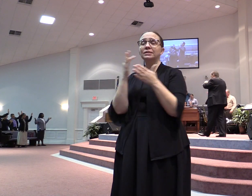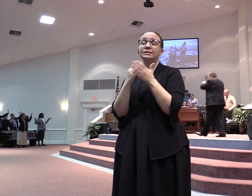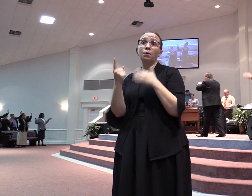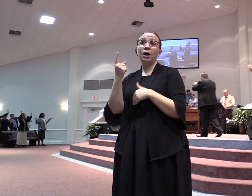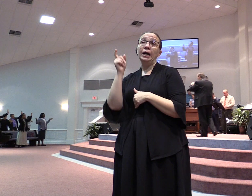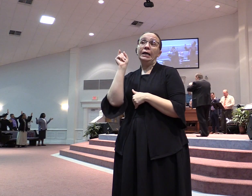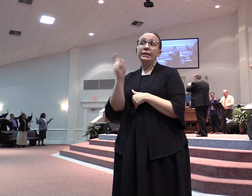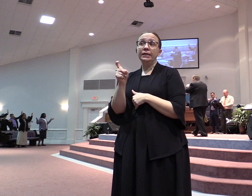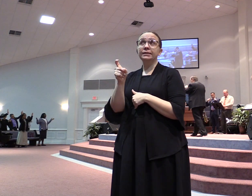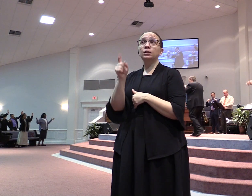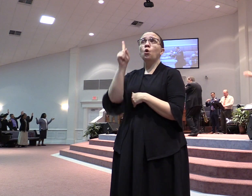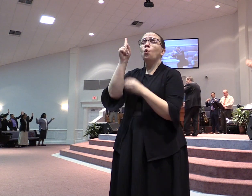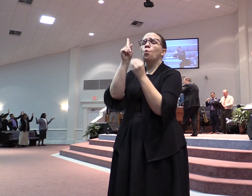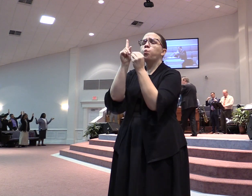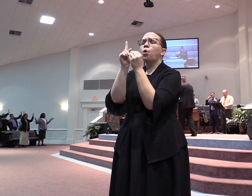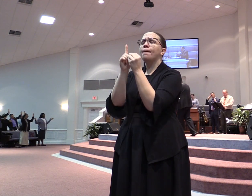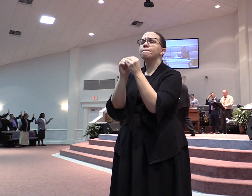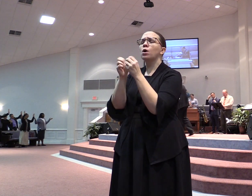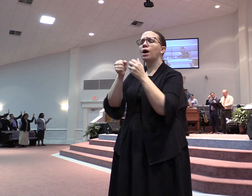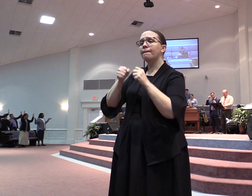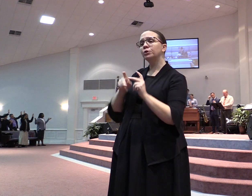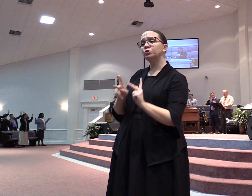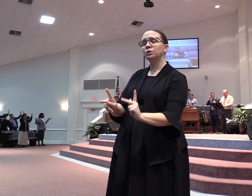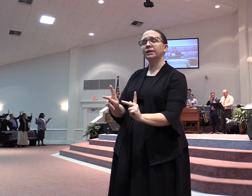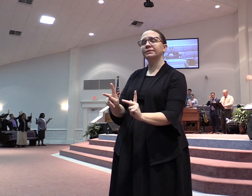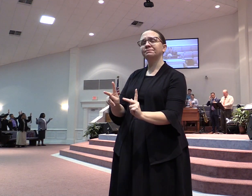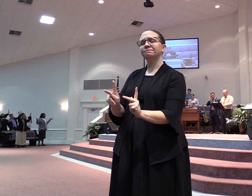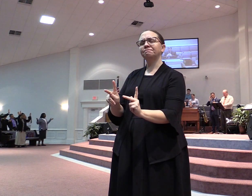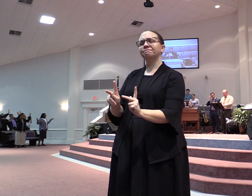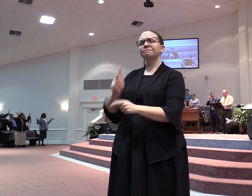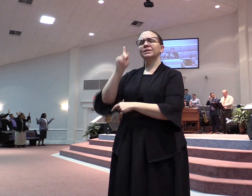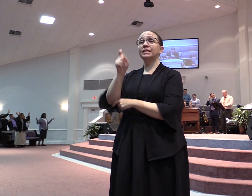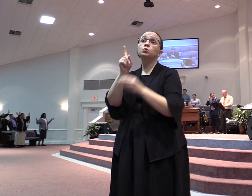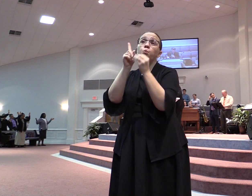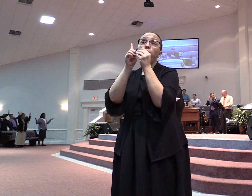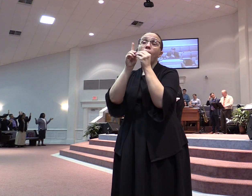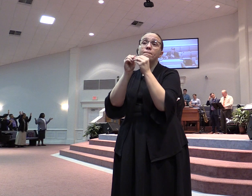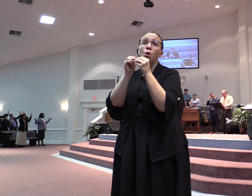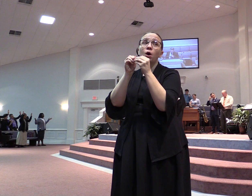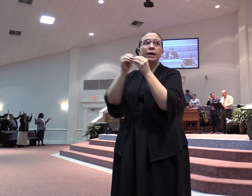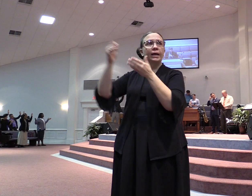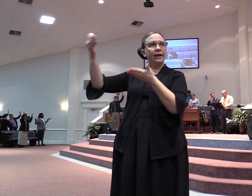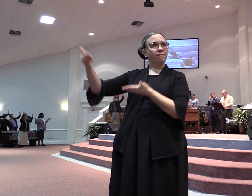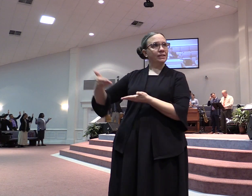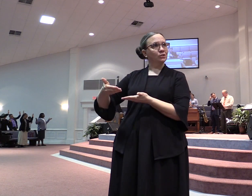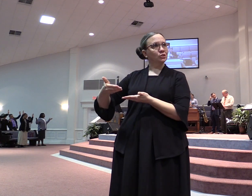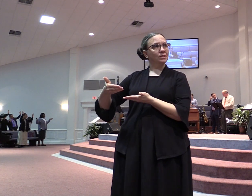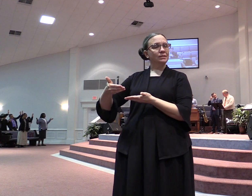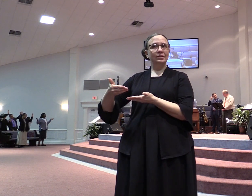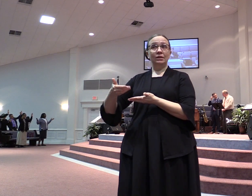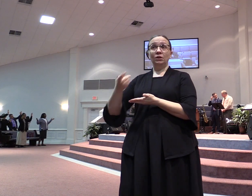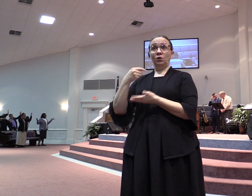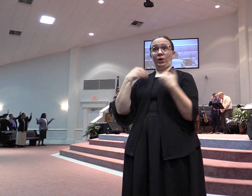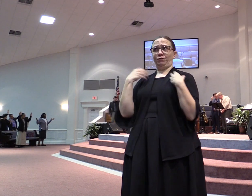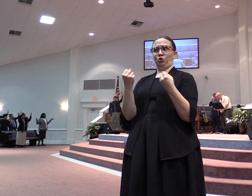Somebody that needs one more opportunity, that needs one more invite. We've